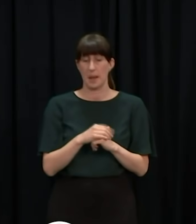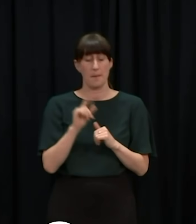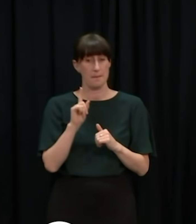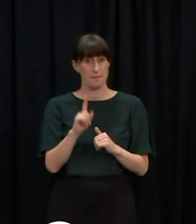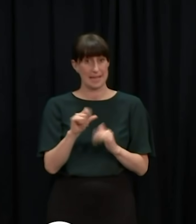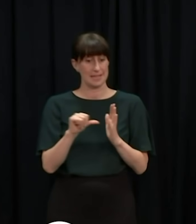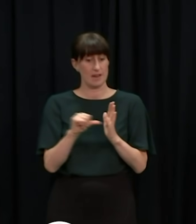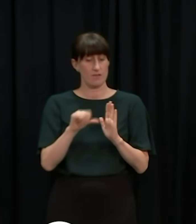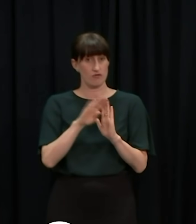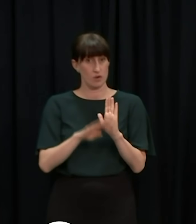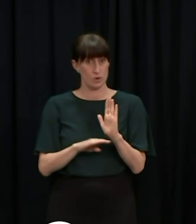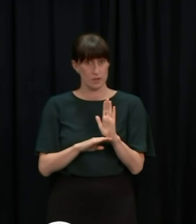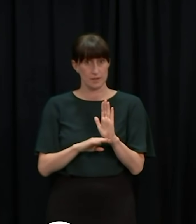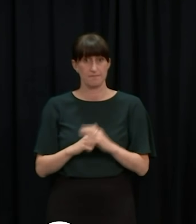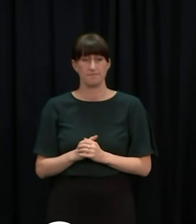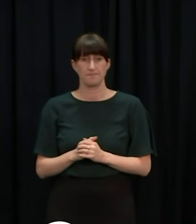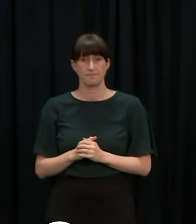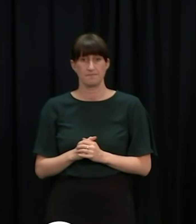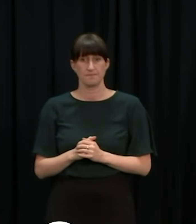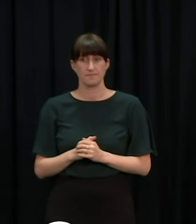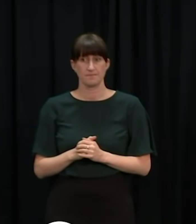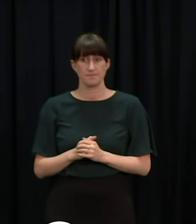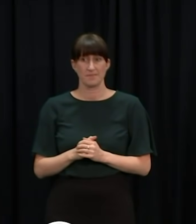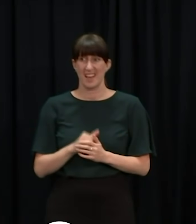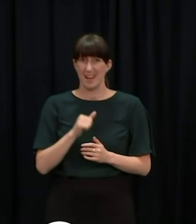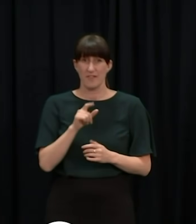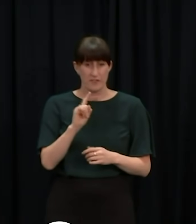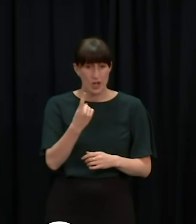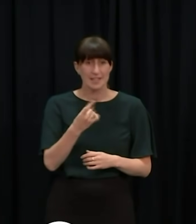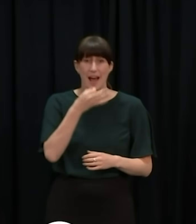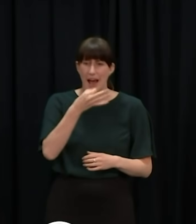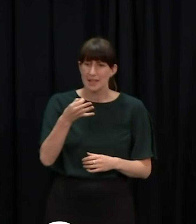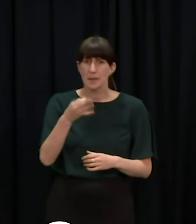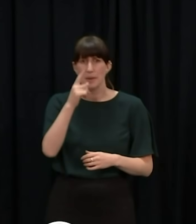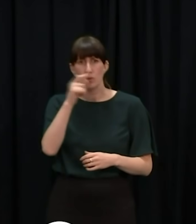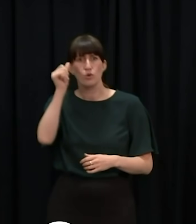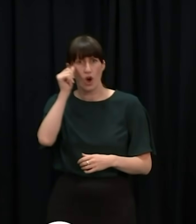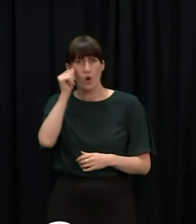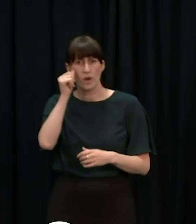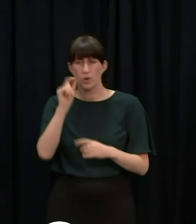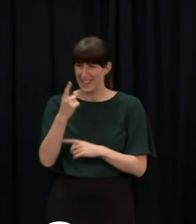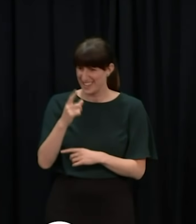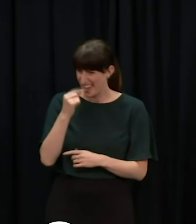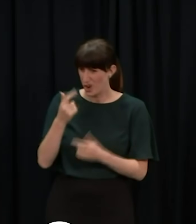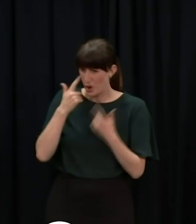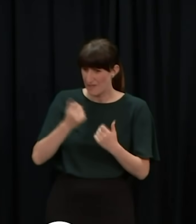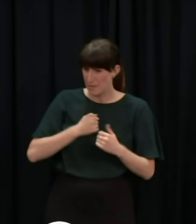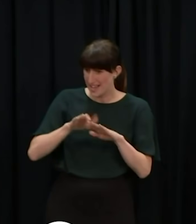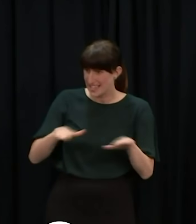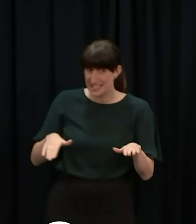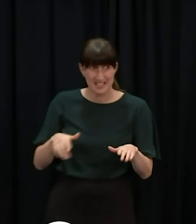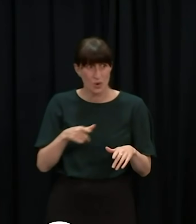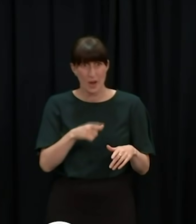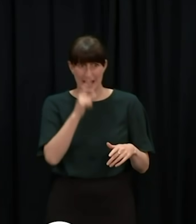strict conditions that apply, no one else is available locally who can carry out that function, that the person crossing the boundary needs